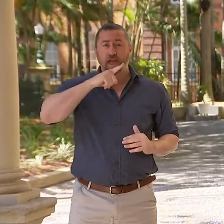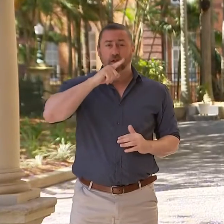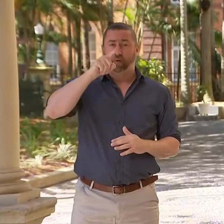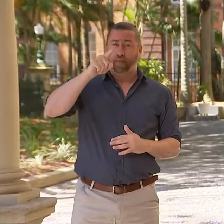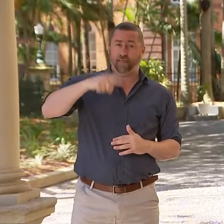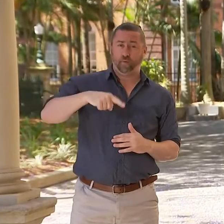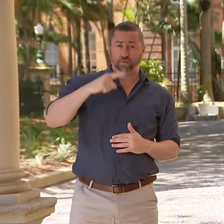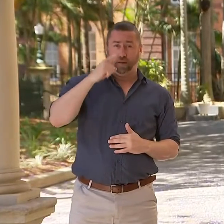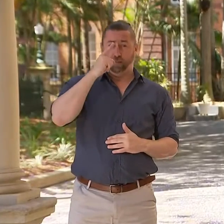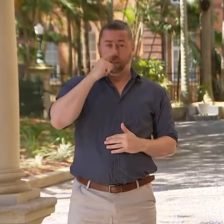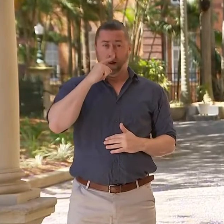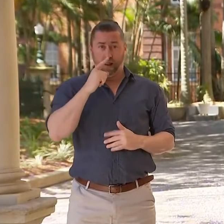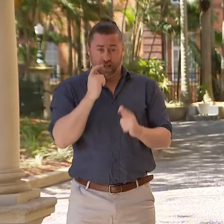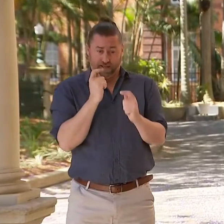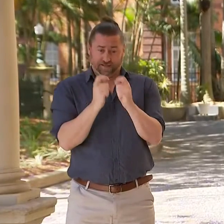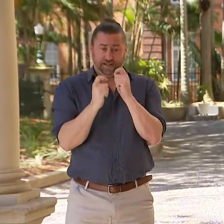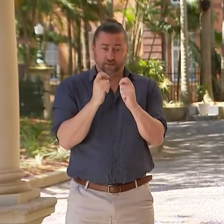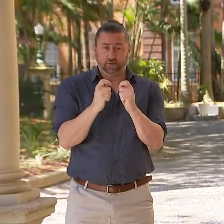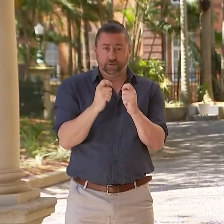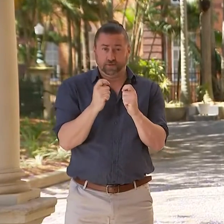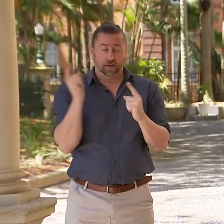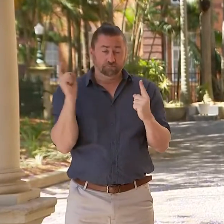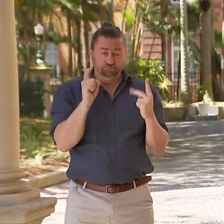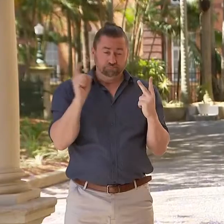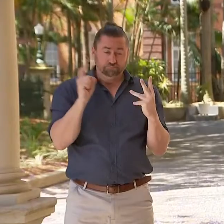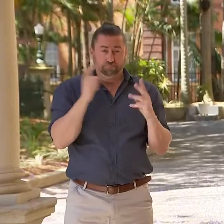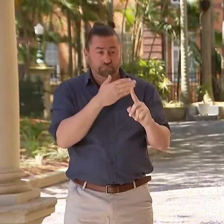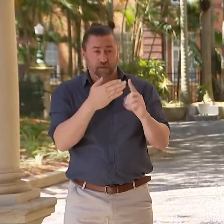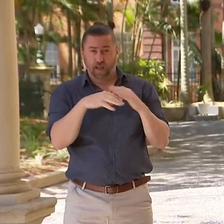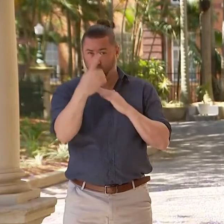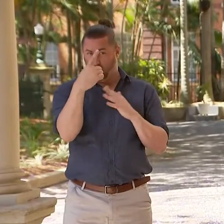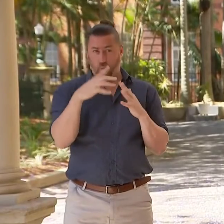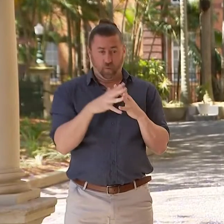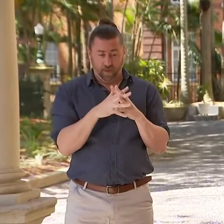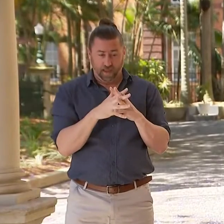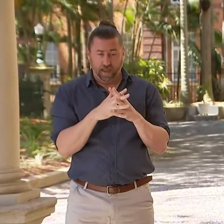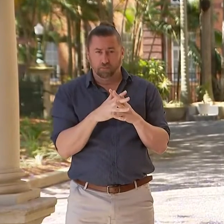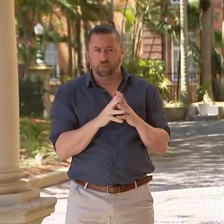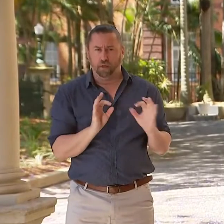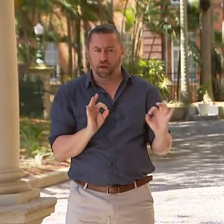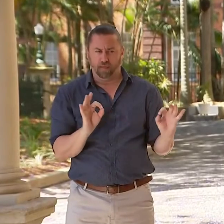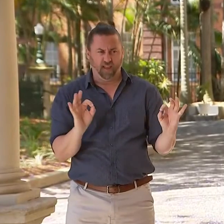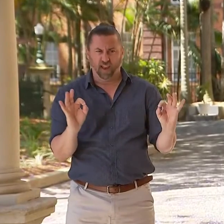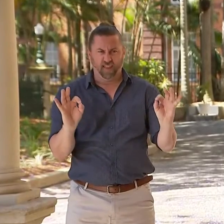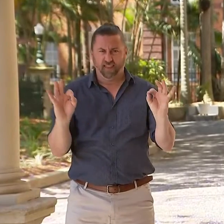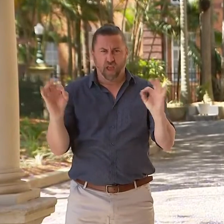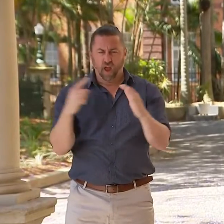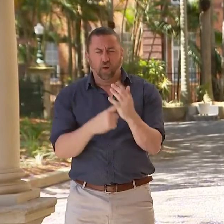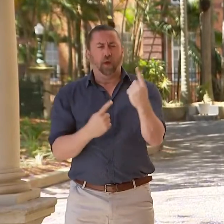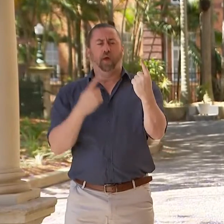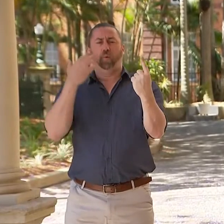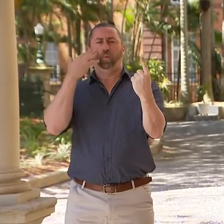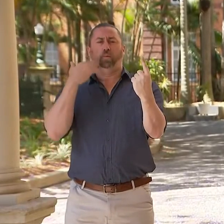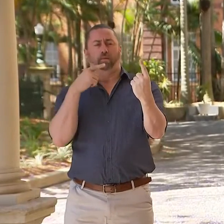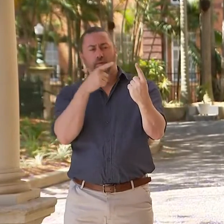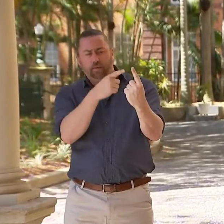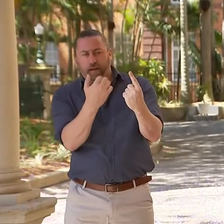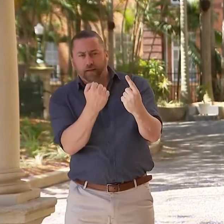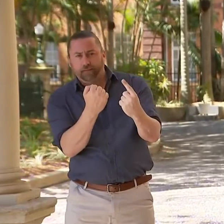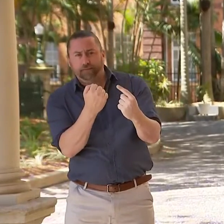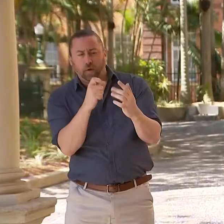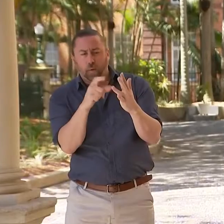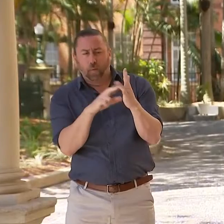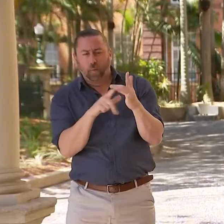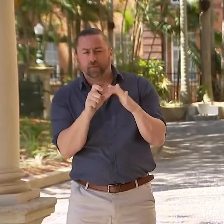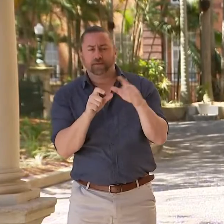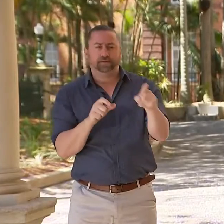the southeast corner over the last week, and we've not picked up any other chains of transmission. But we